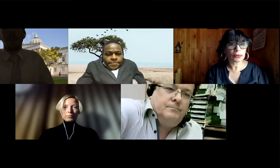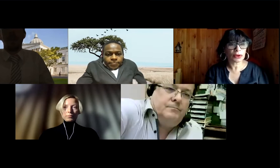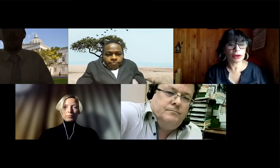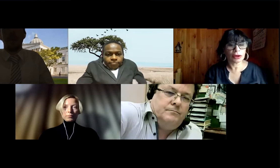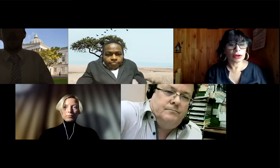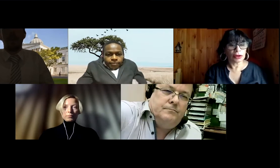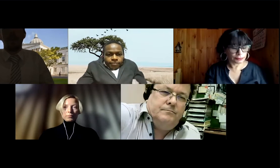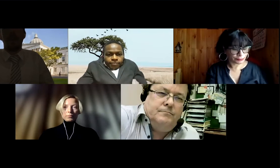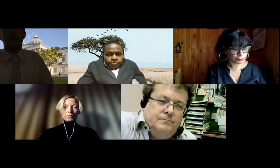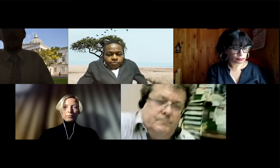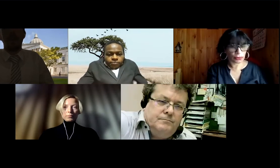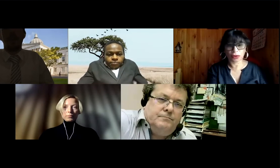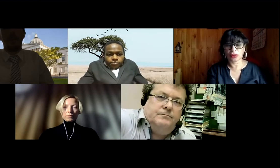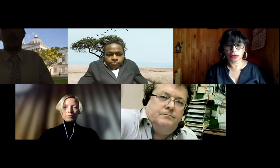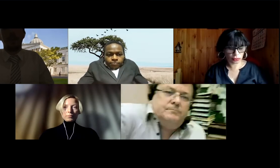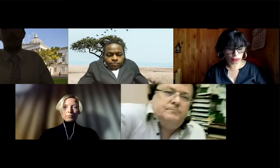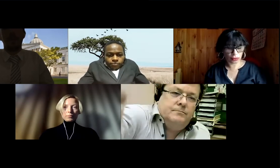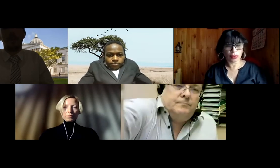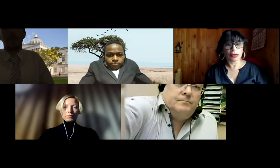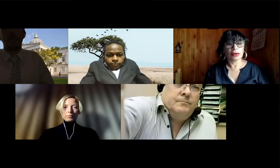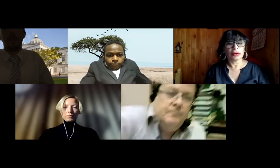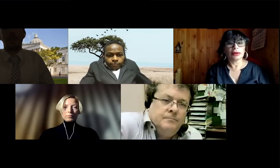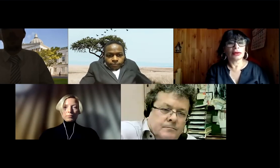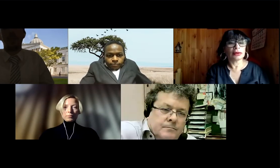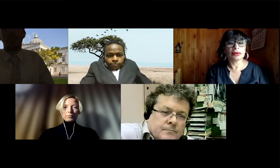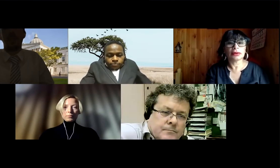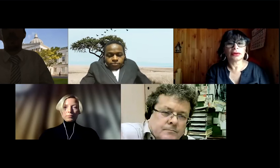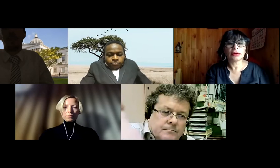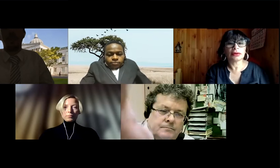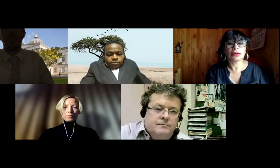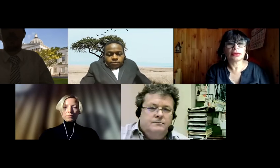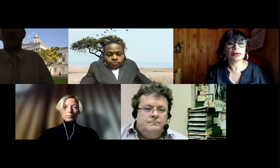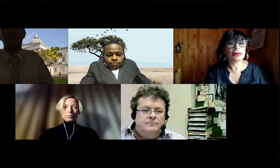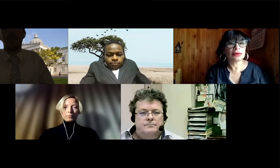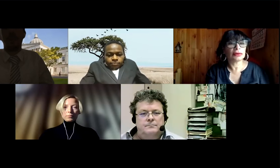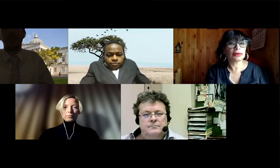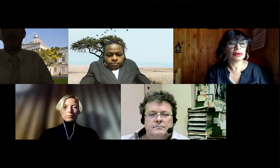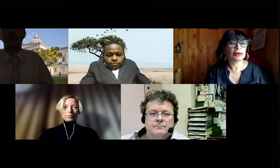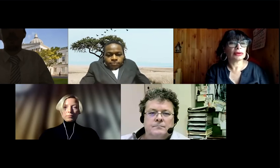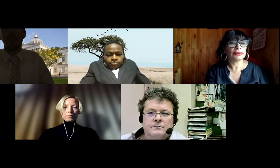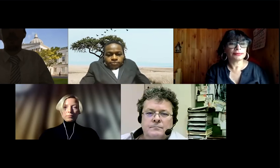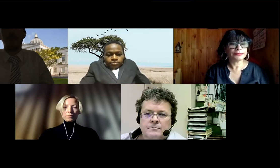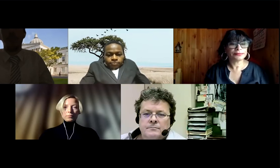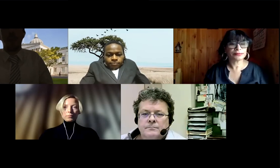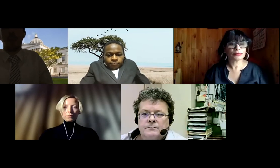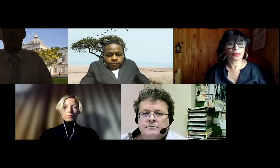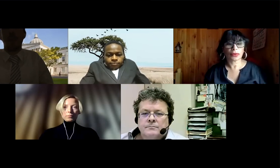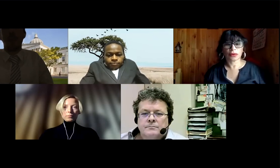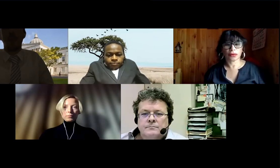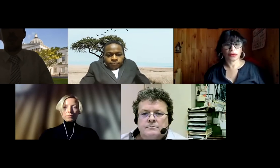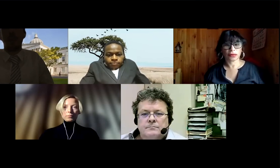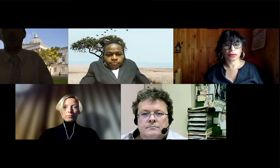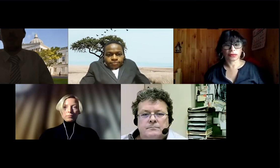that Kathy was mentioning before, so the startup accelerator in Kenya. Then